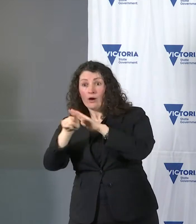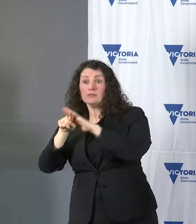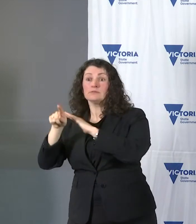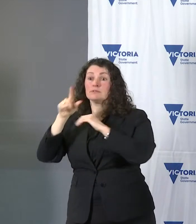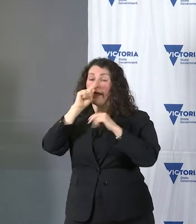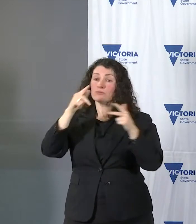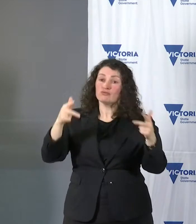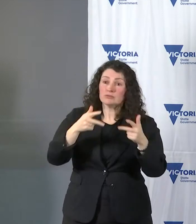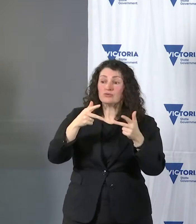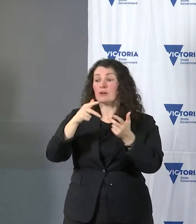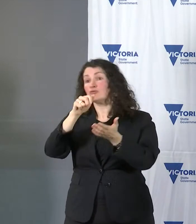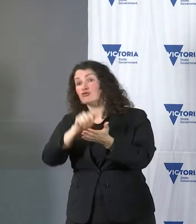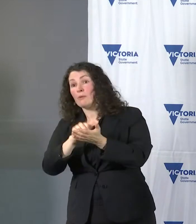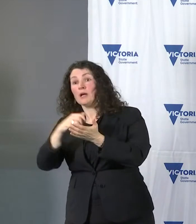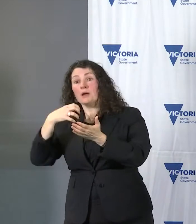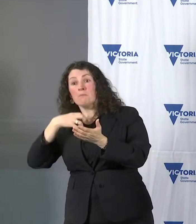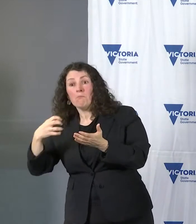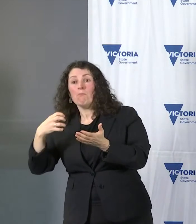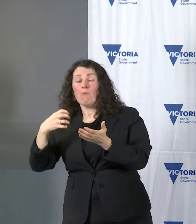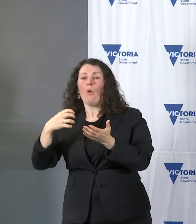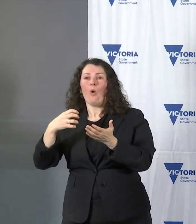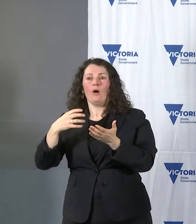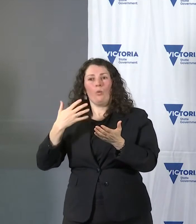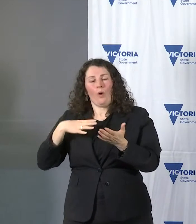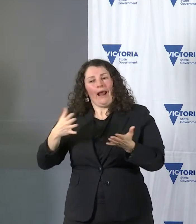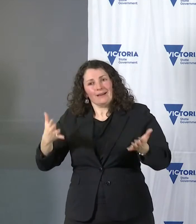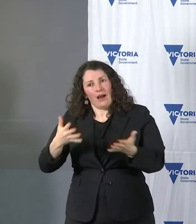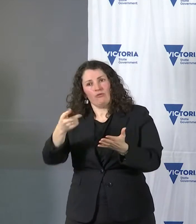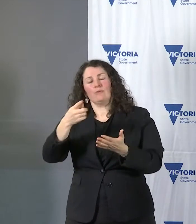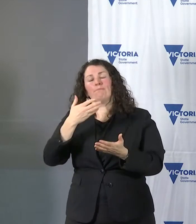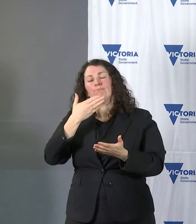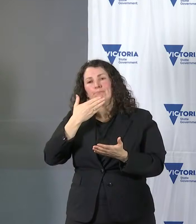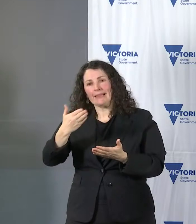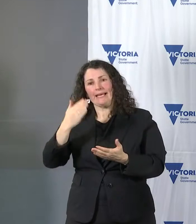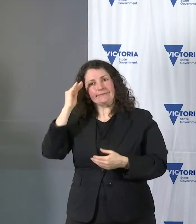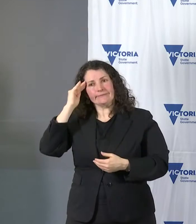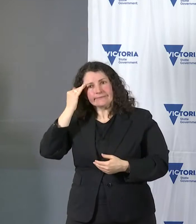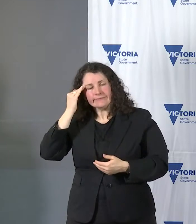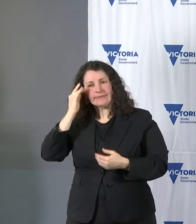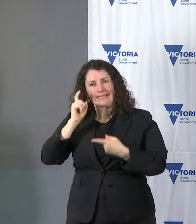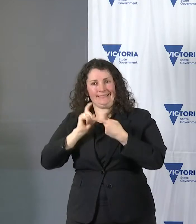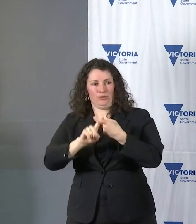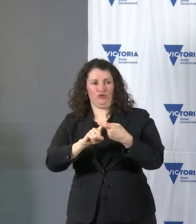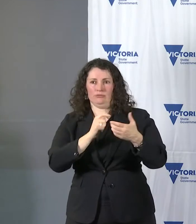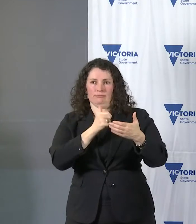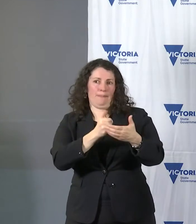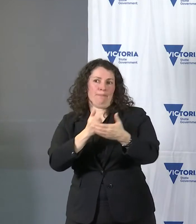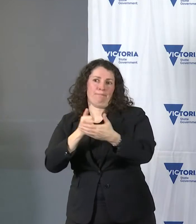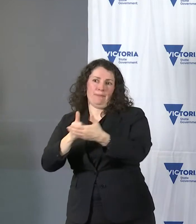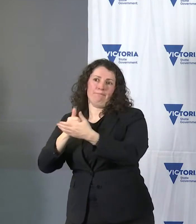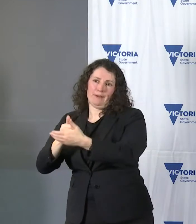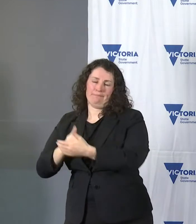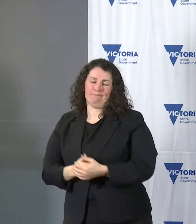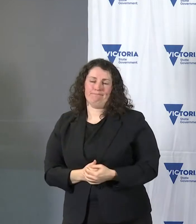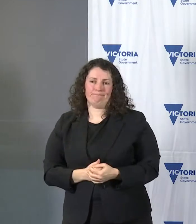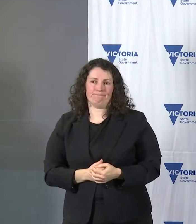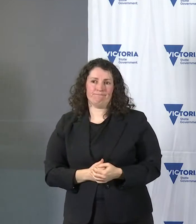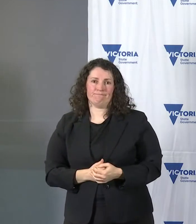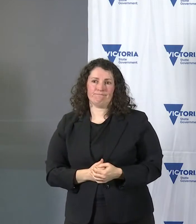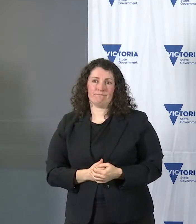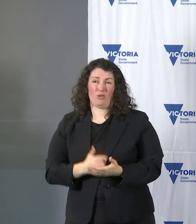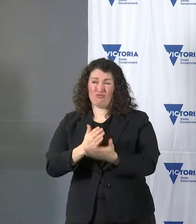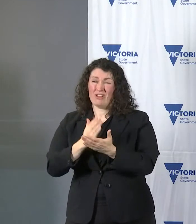to keep us open and to keep us on this path. It's so important, and I'm grateful to